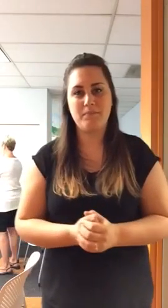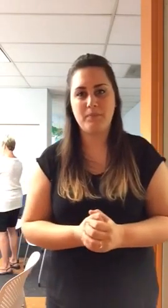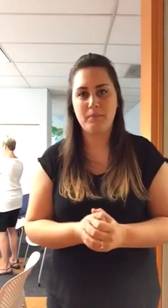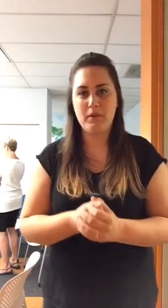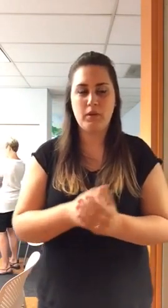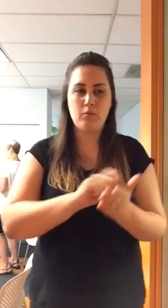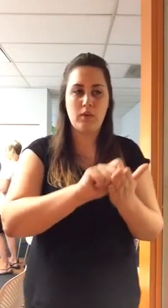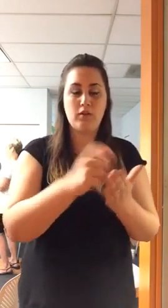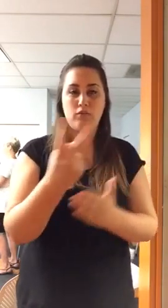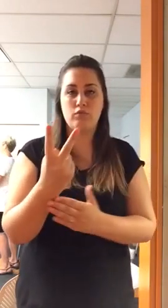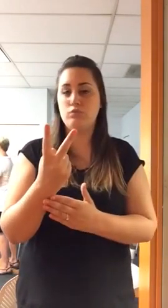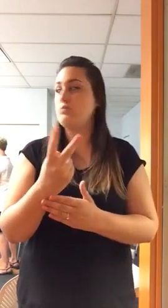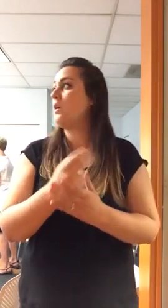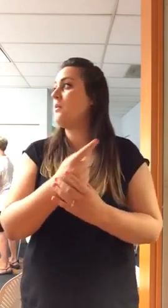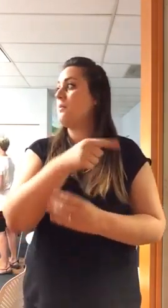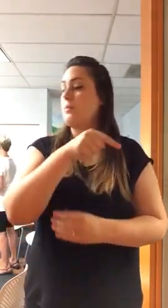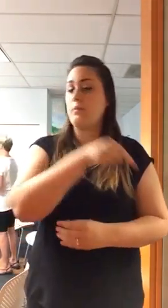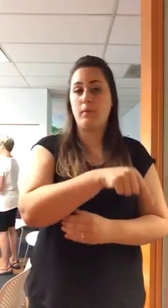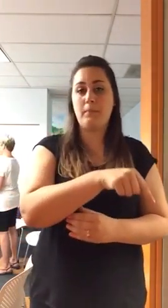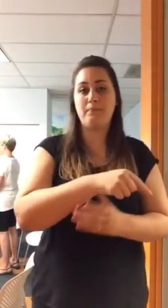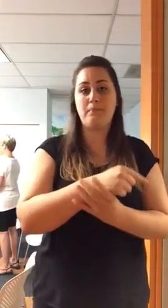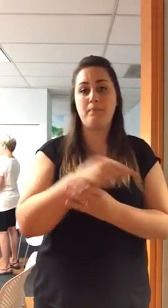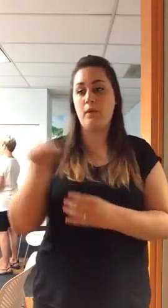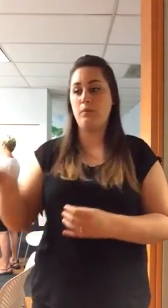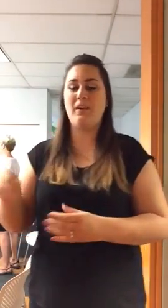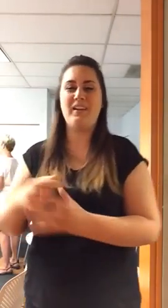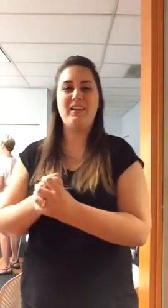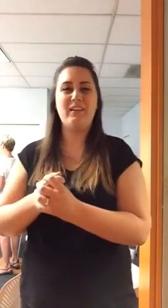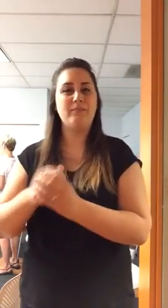extremes. On the right, I'm going to have no say at all.